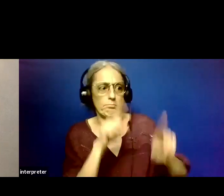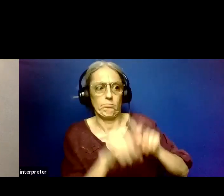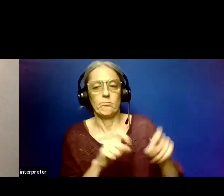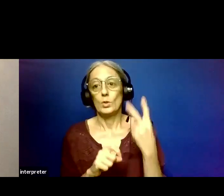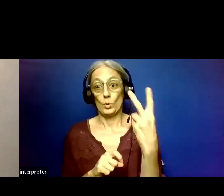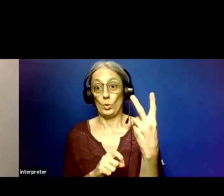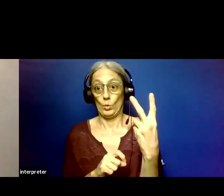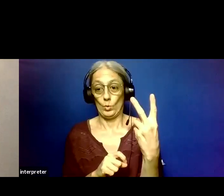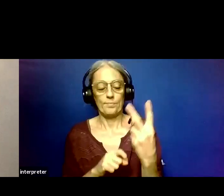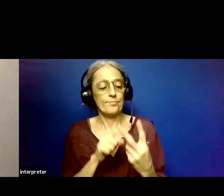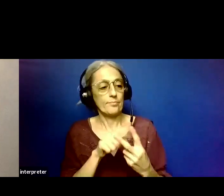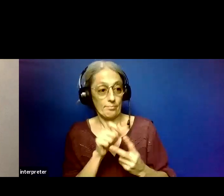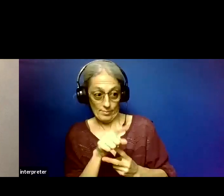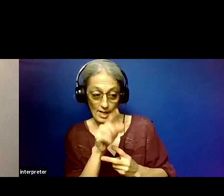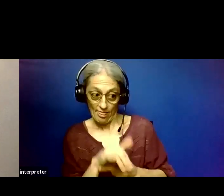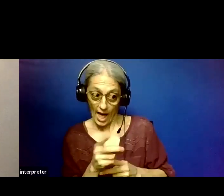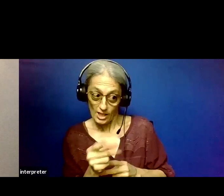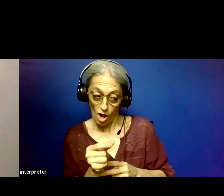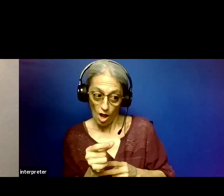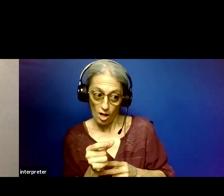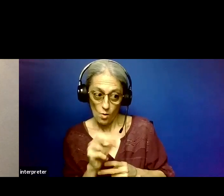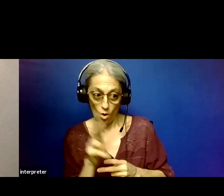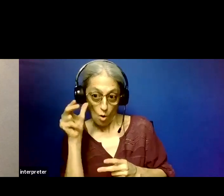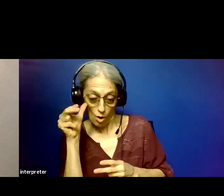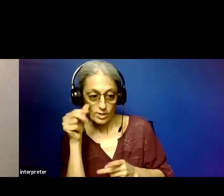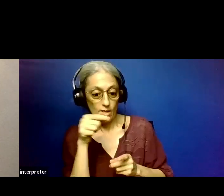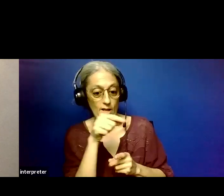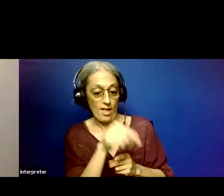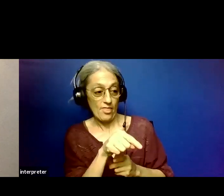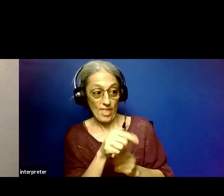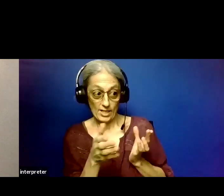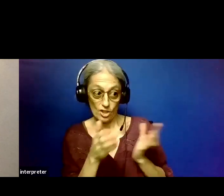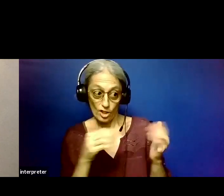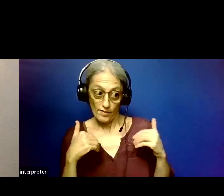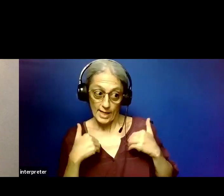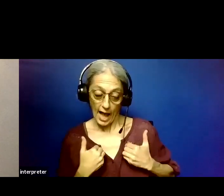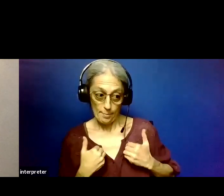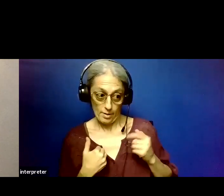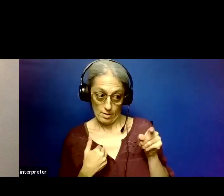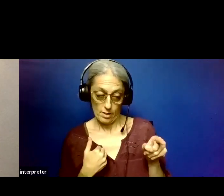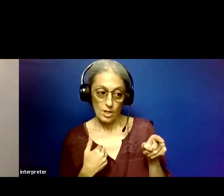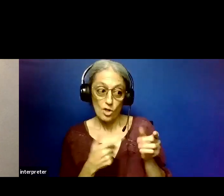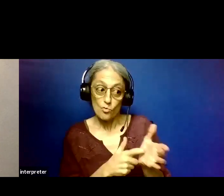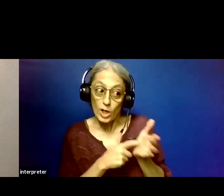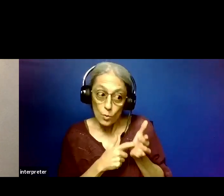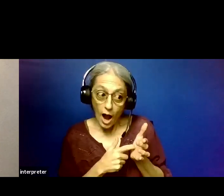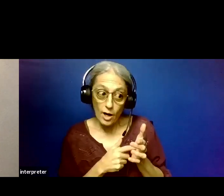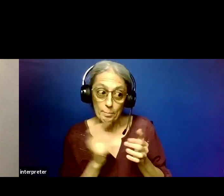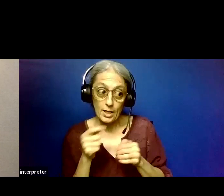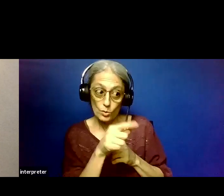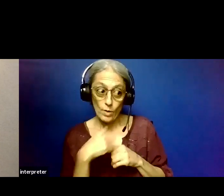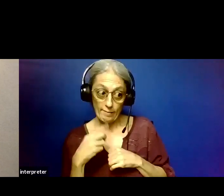dog or horse a service animal required because of a disability? And